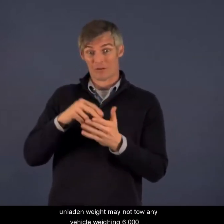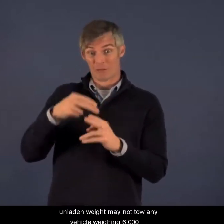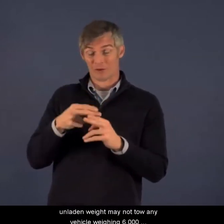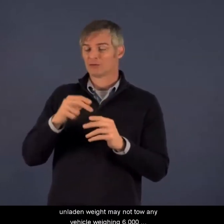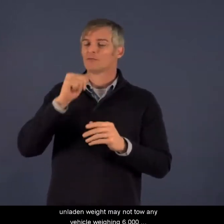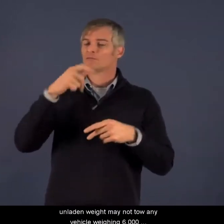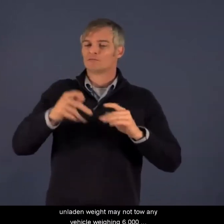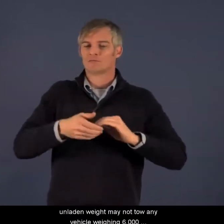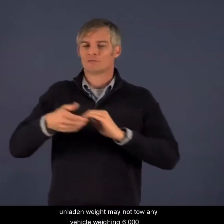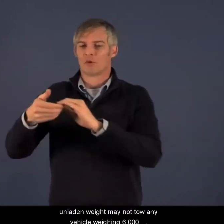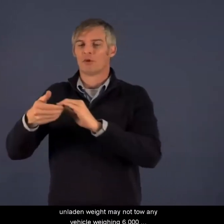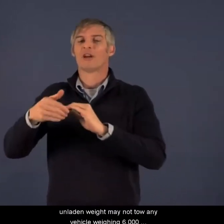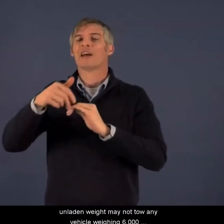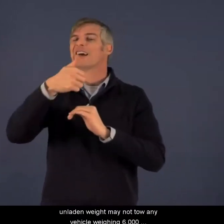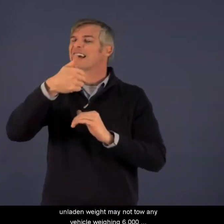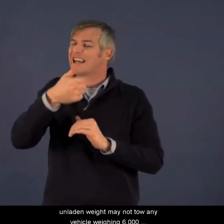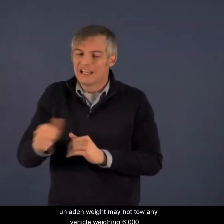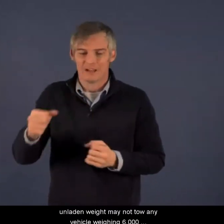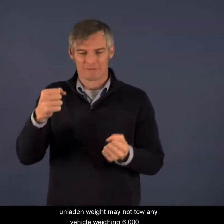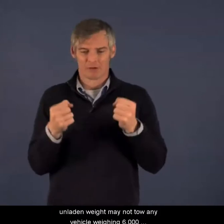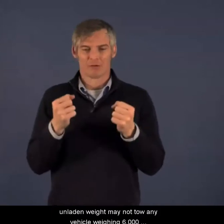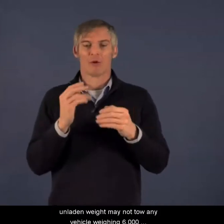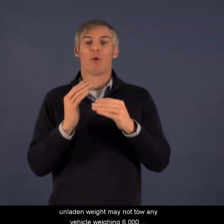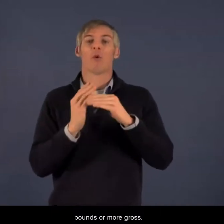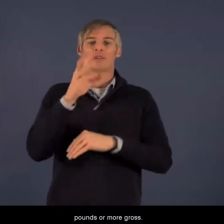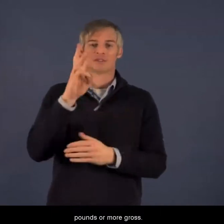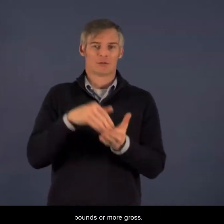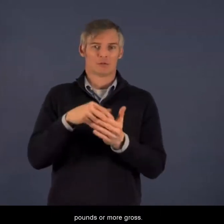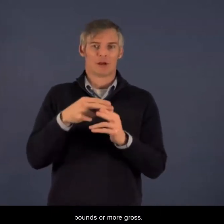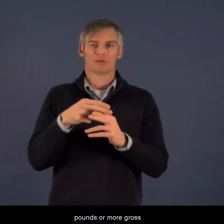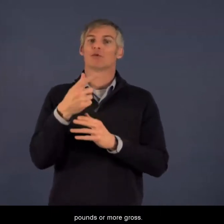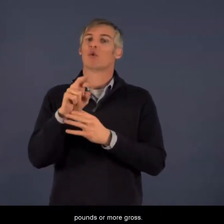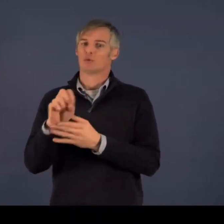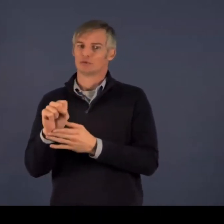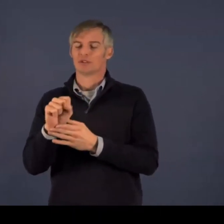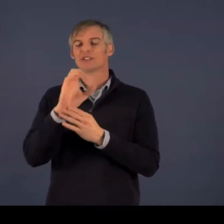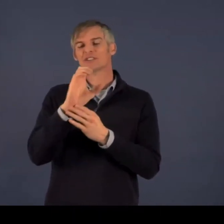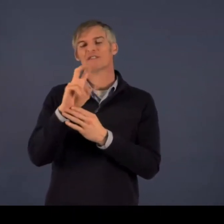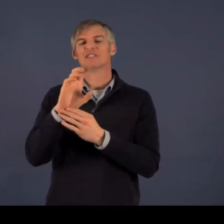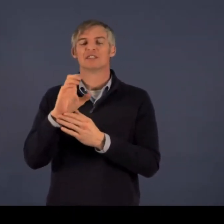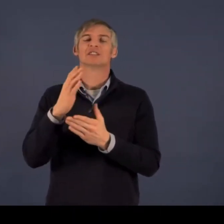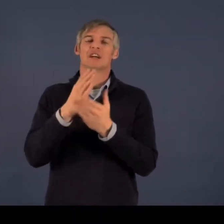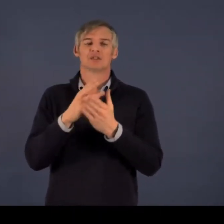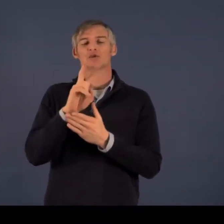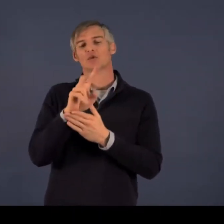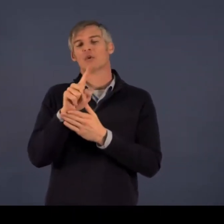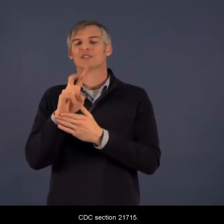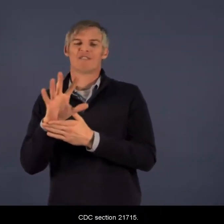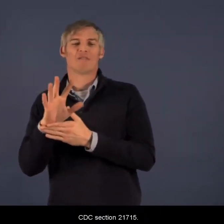unladen weight, may not tow any vehicle weighing 6,000 pounds or more gross.